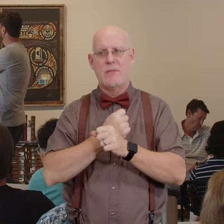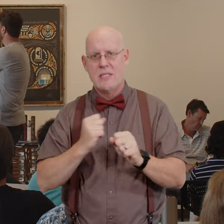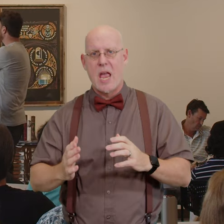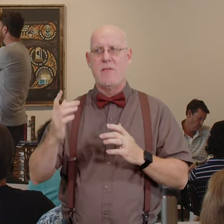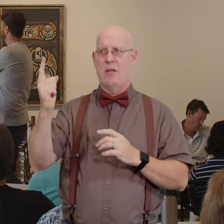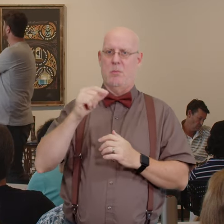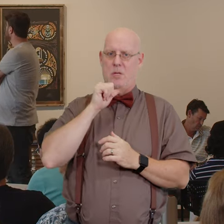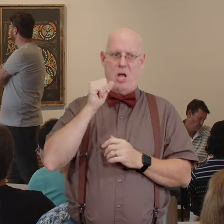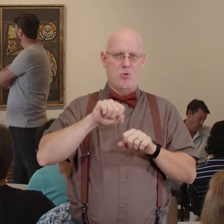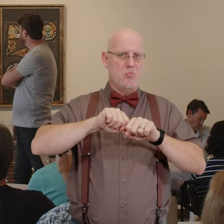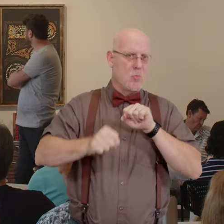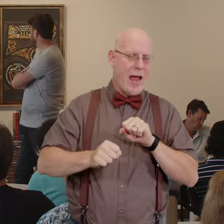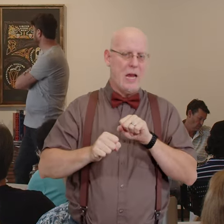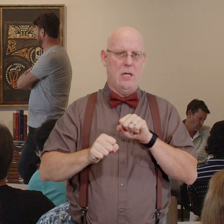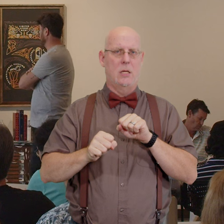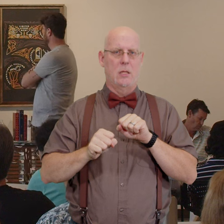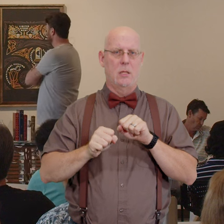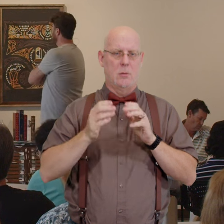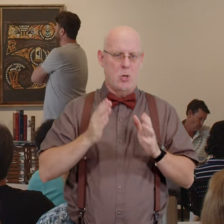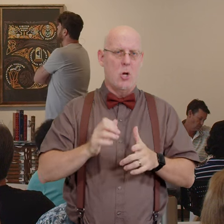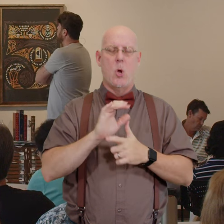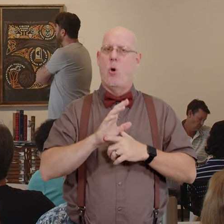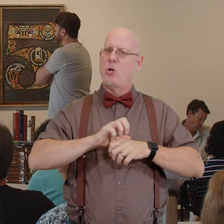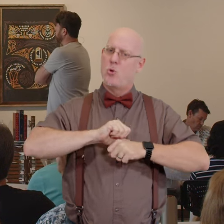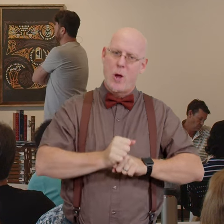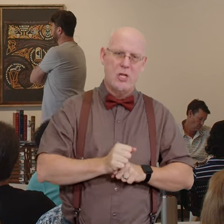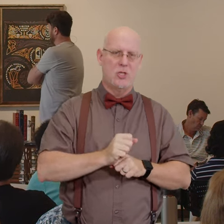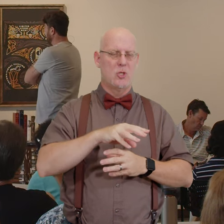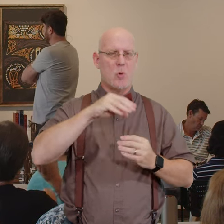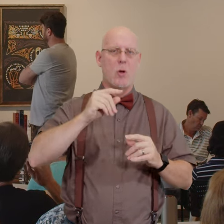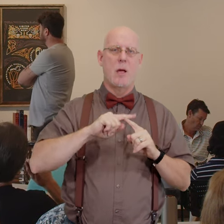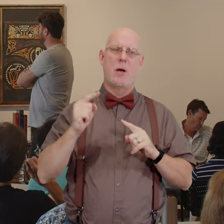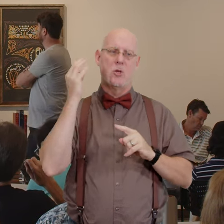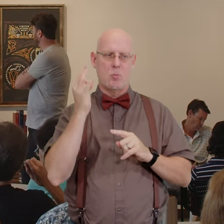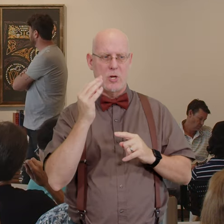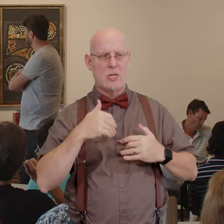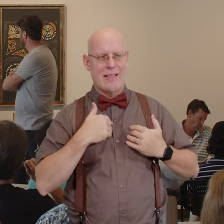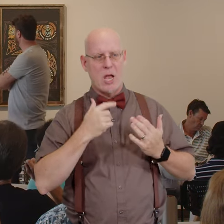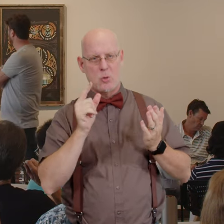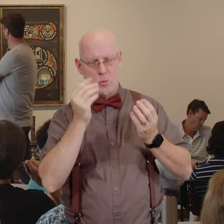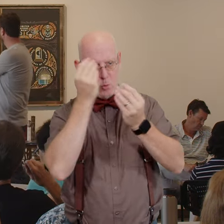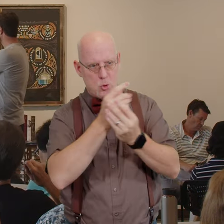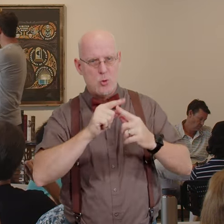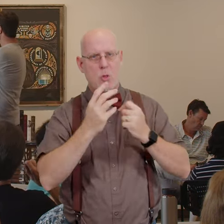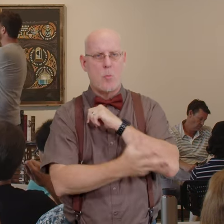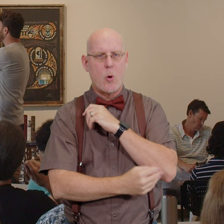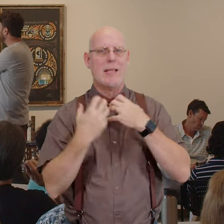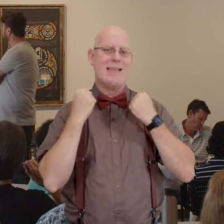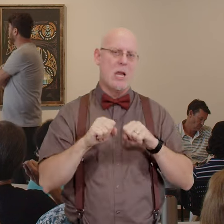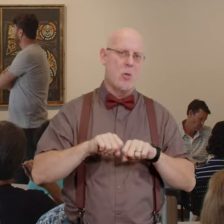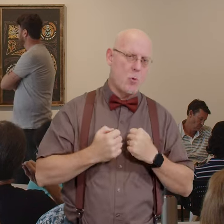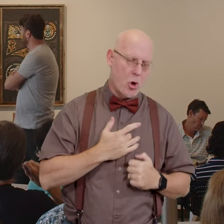of a Savior who came not to break the bruised reed, nor to quench the smoking flax, but to preach glad tidings to the poor,